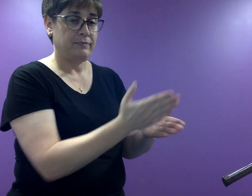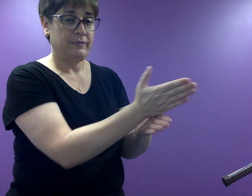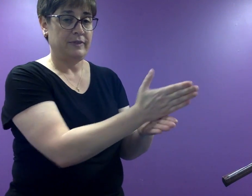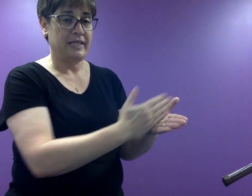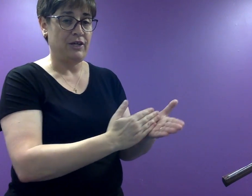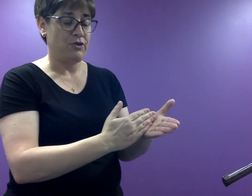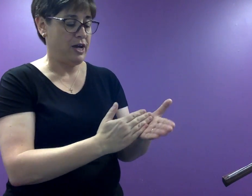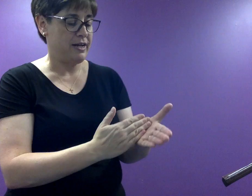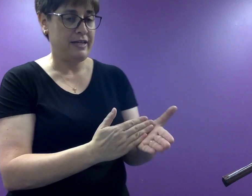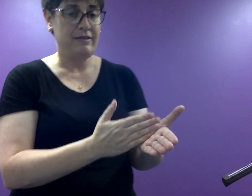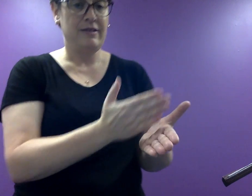It's like you're cutting